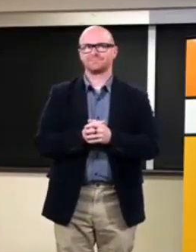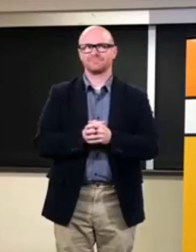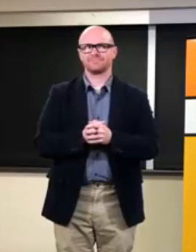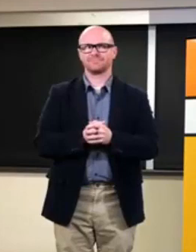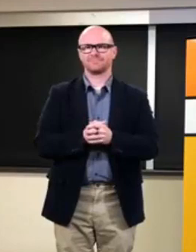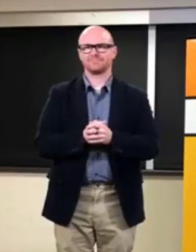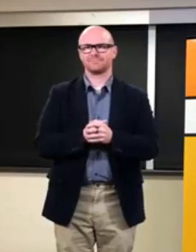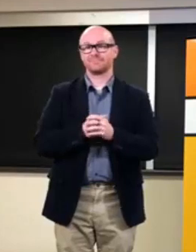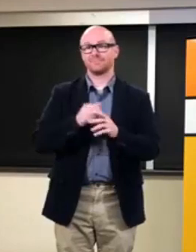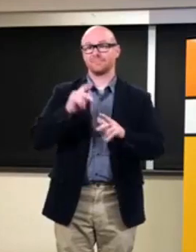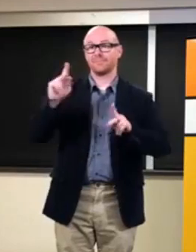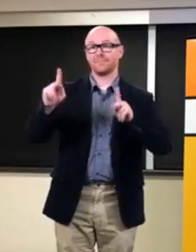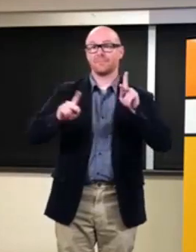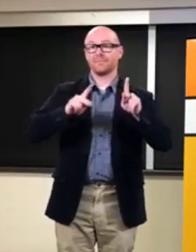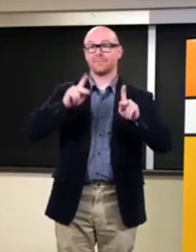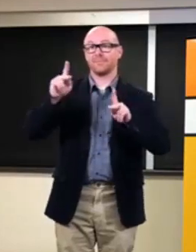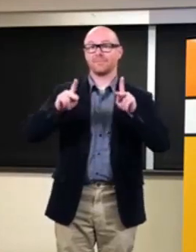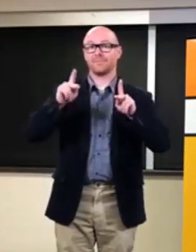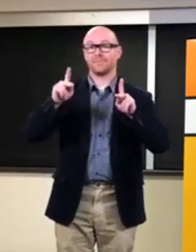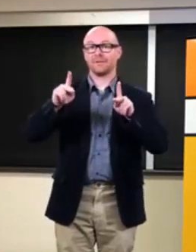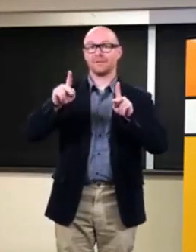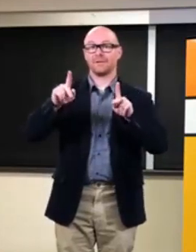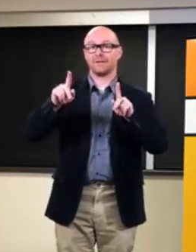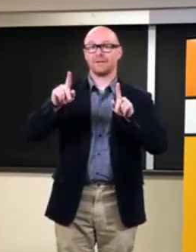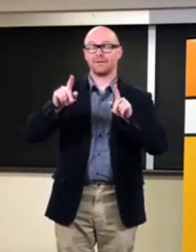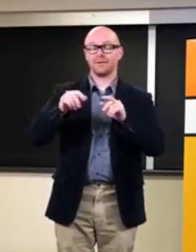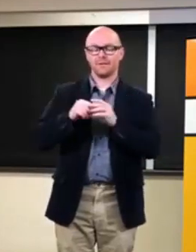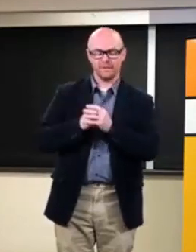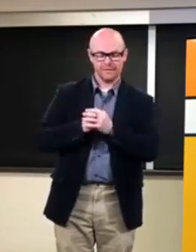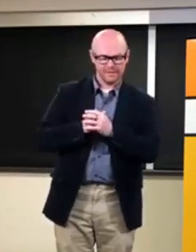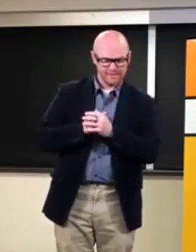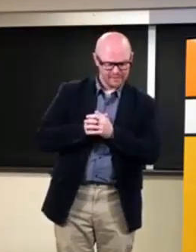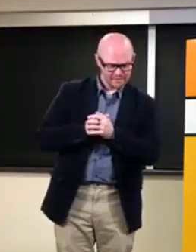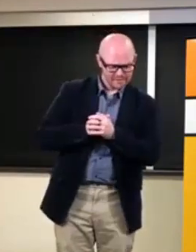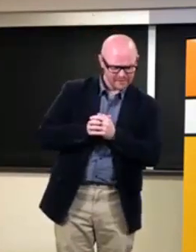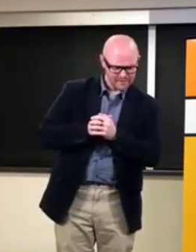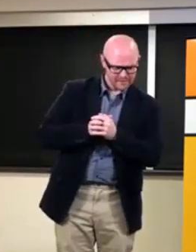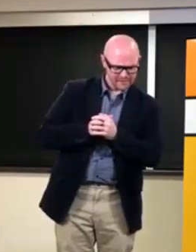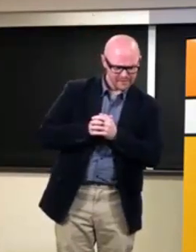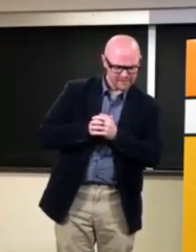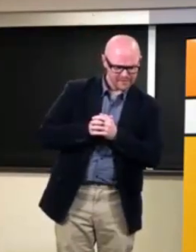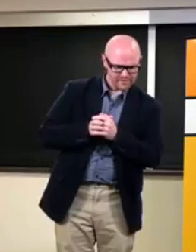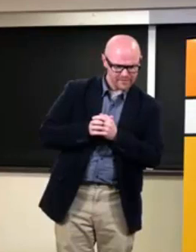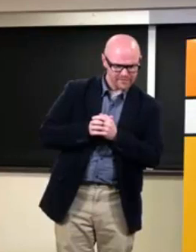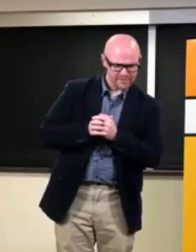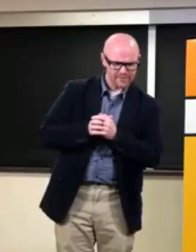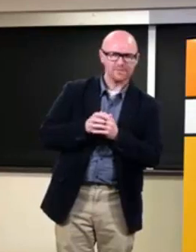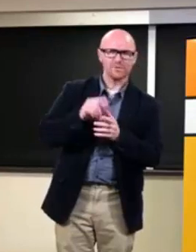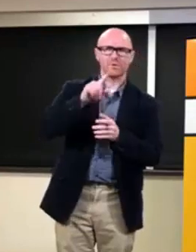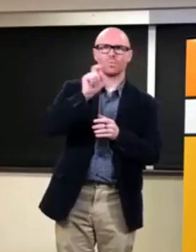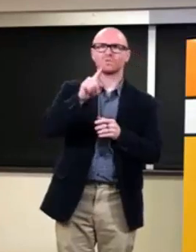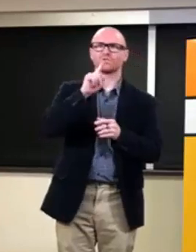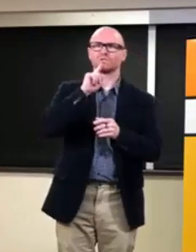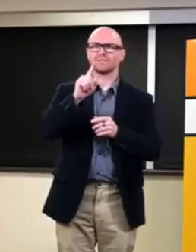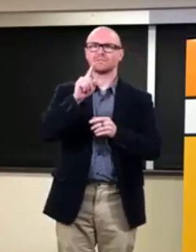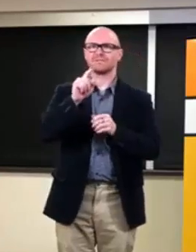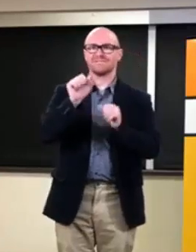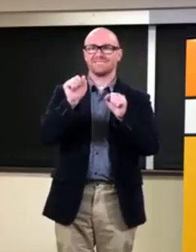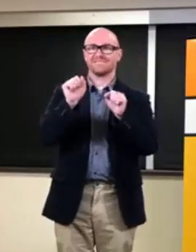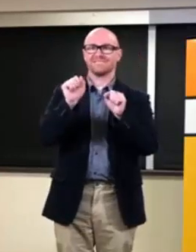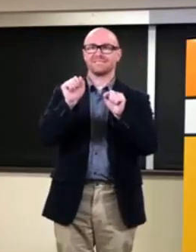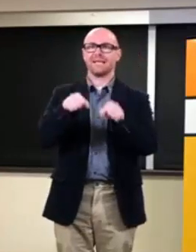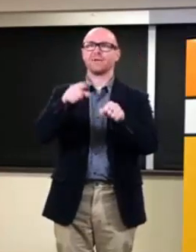And are people being tested posthumously if they were displaying symptoms but didn't get a test? So that is an option. So the question is, can you